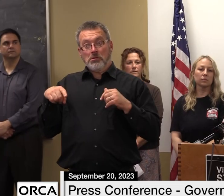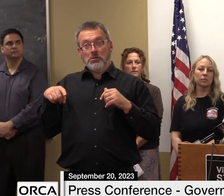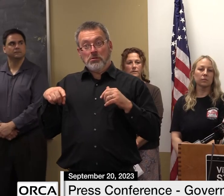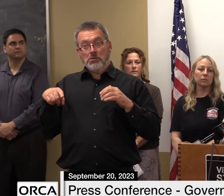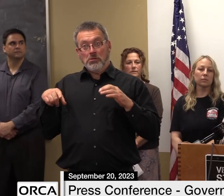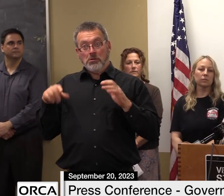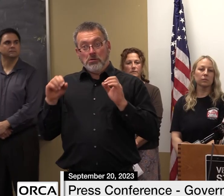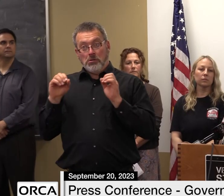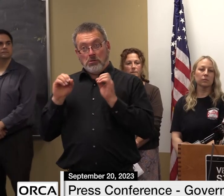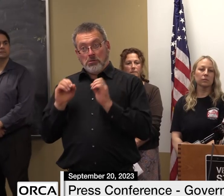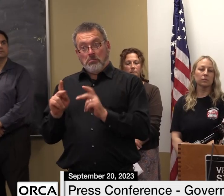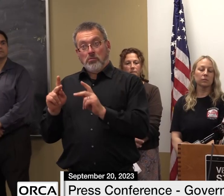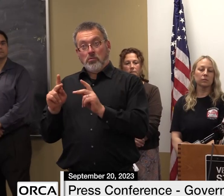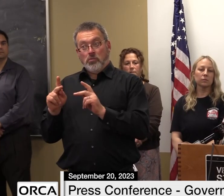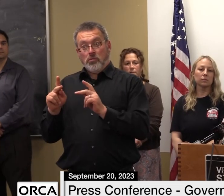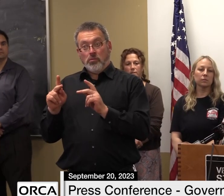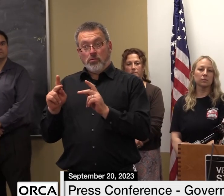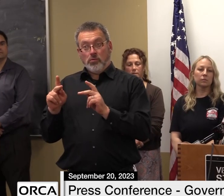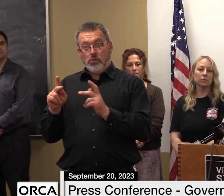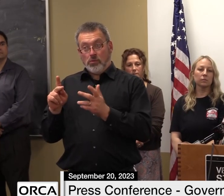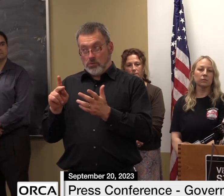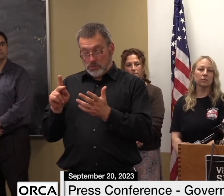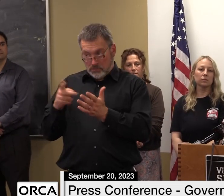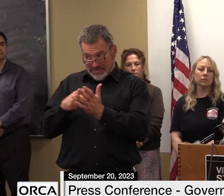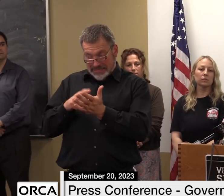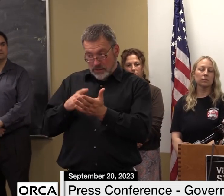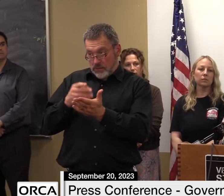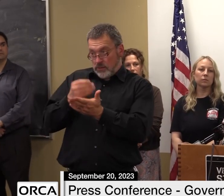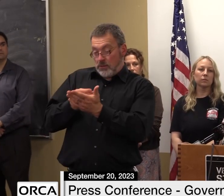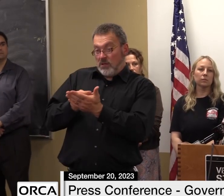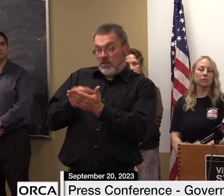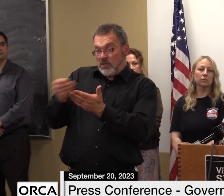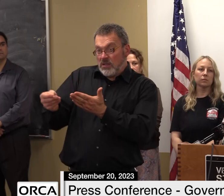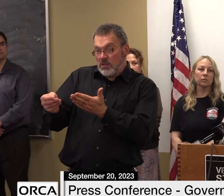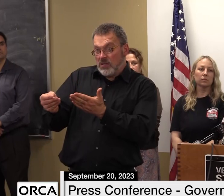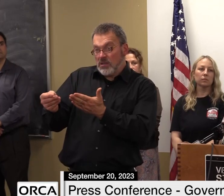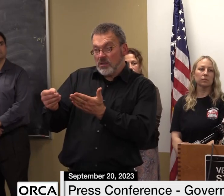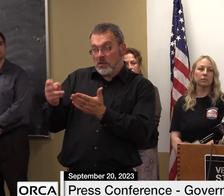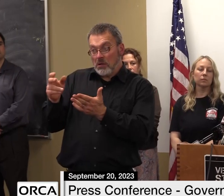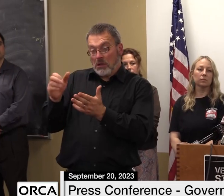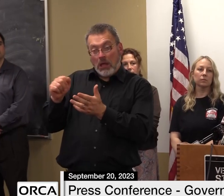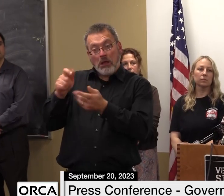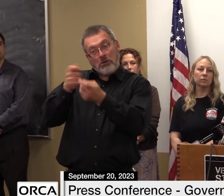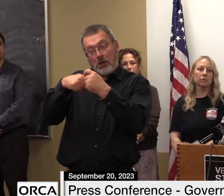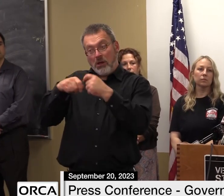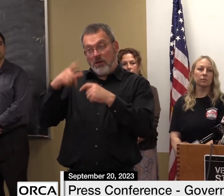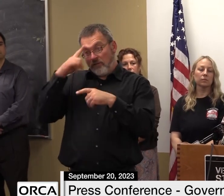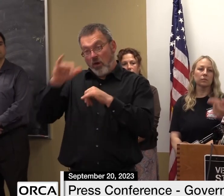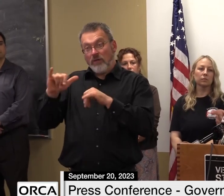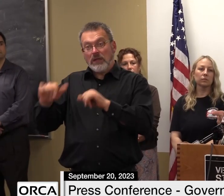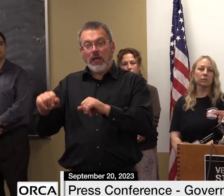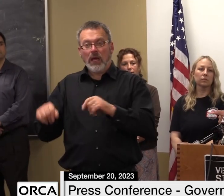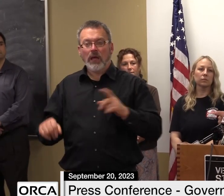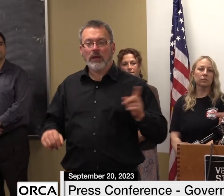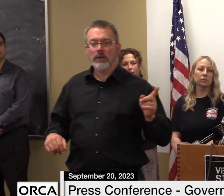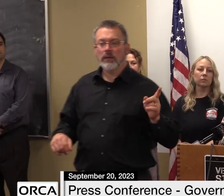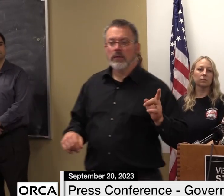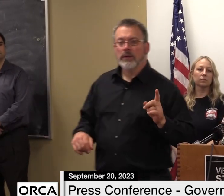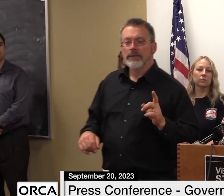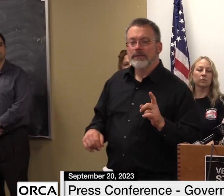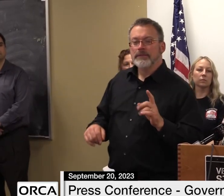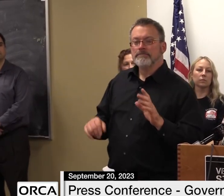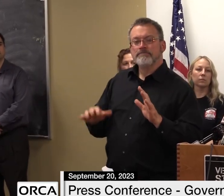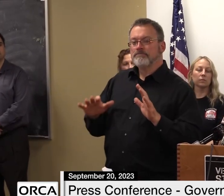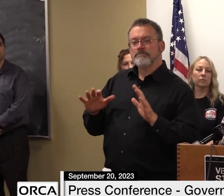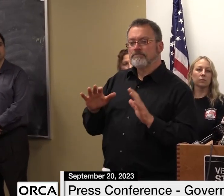trailers or for them to buy those trailers, and they can live there indefinitely. We'll go over 18 months because we haven't gotten extended yet, but